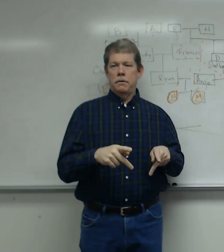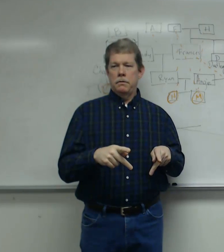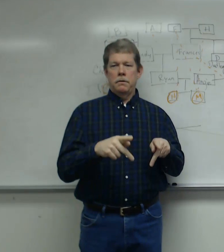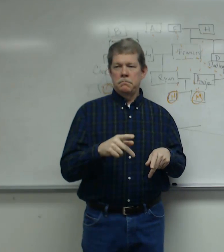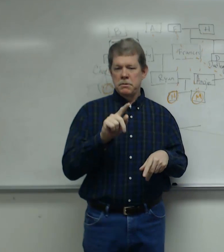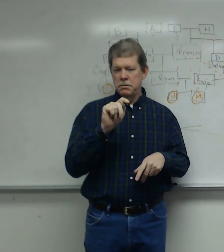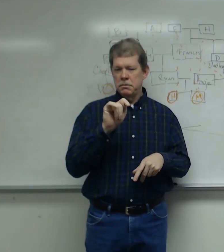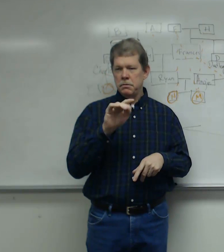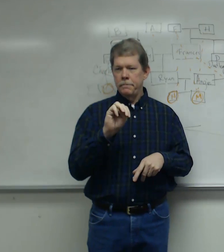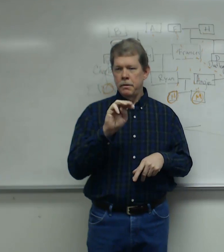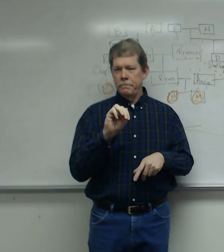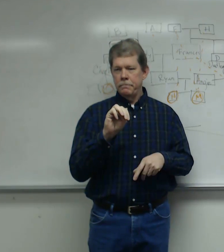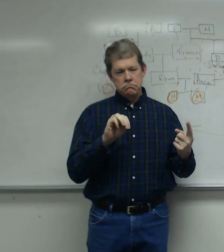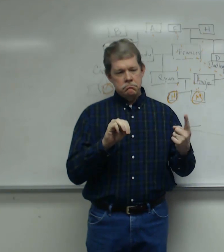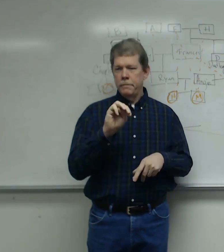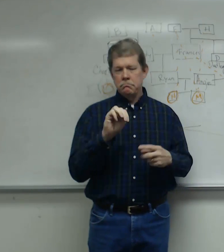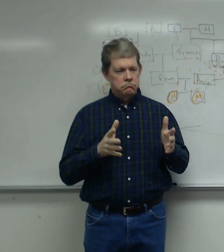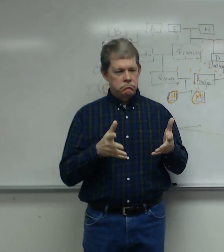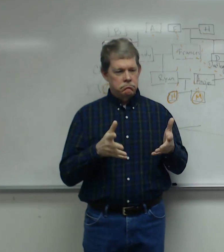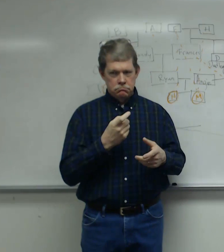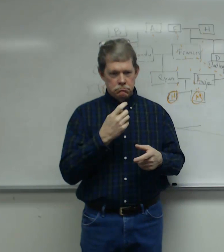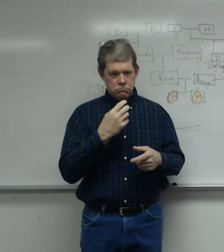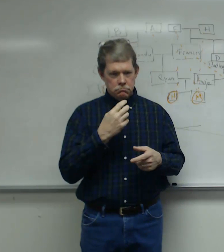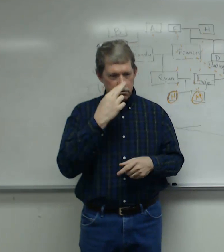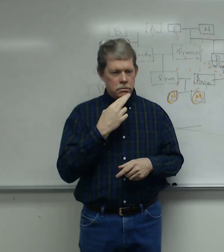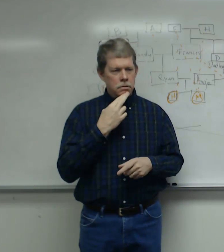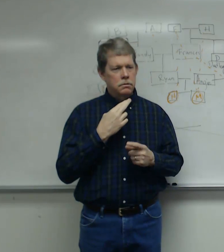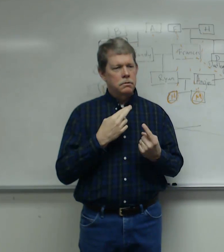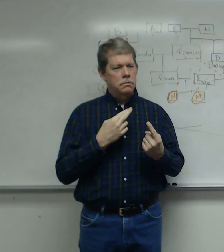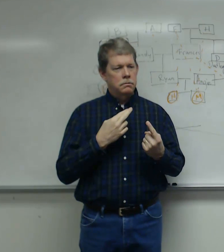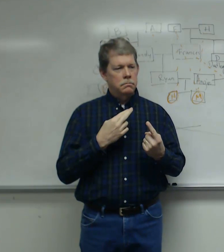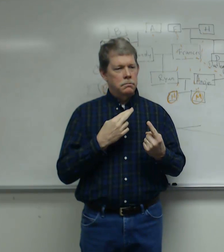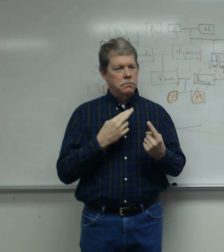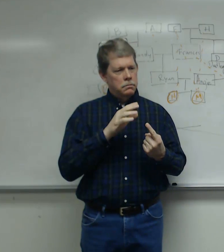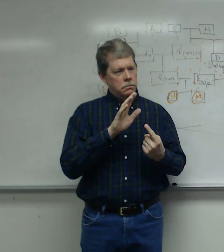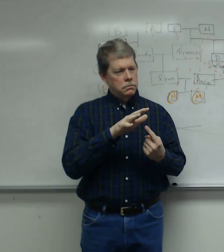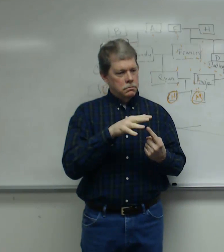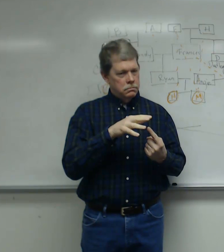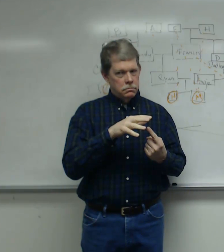There was one person that I knew, Tim. So Tim and I were talking.